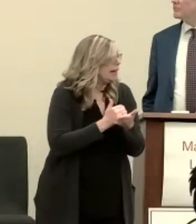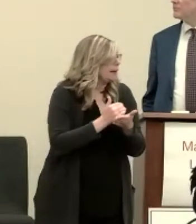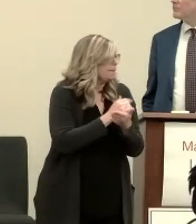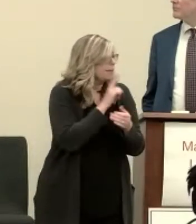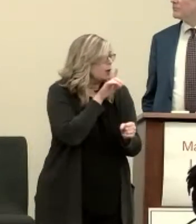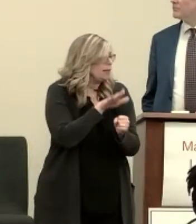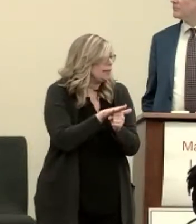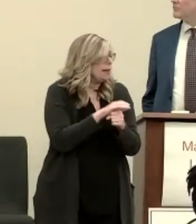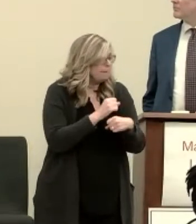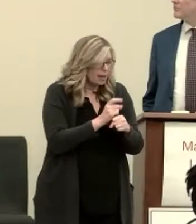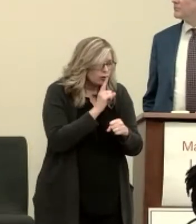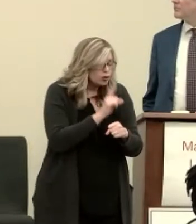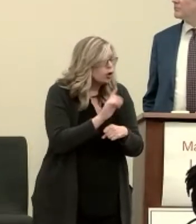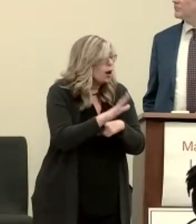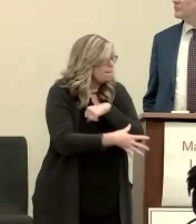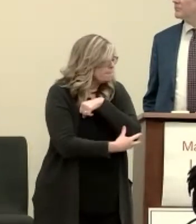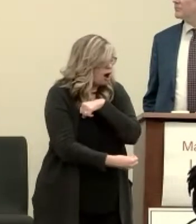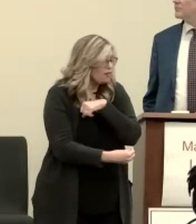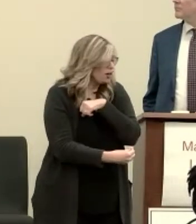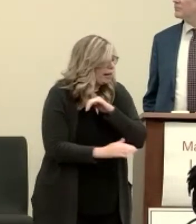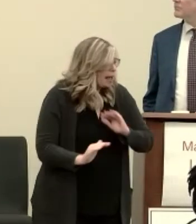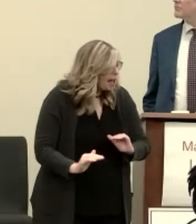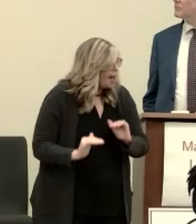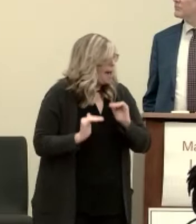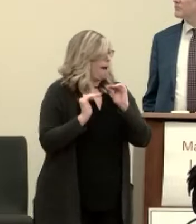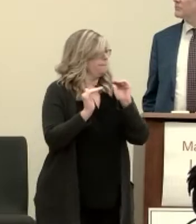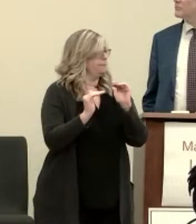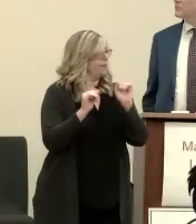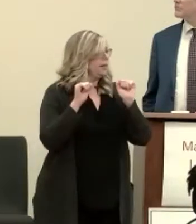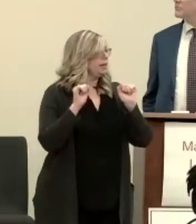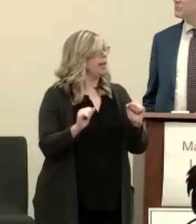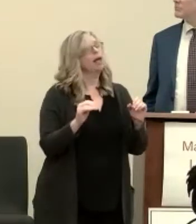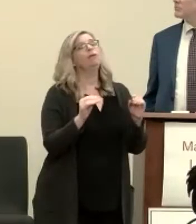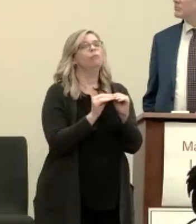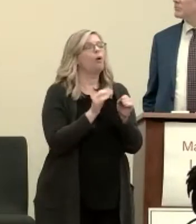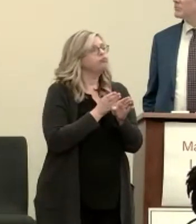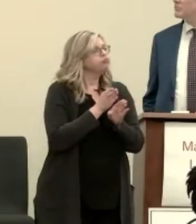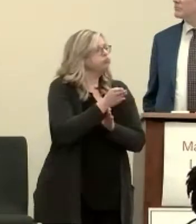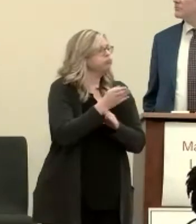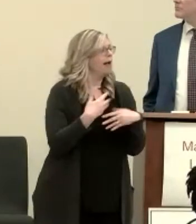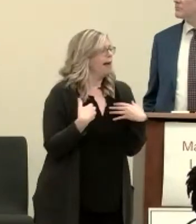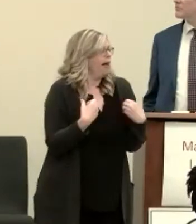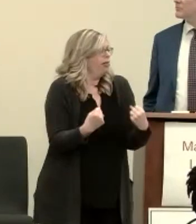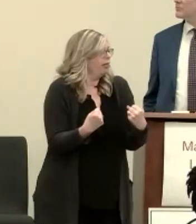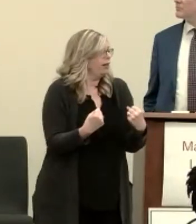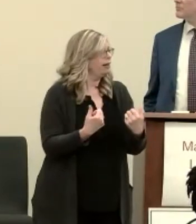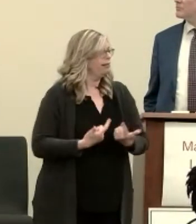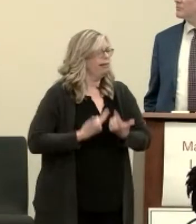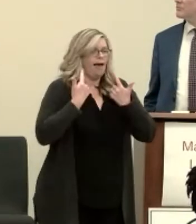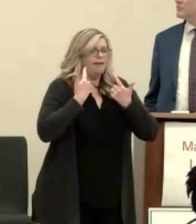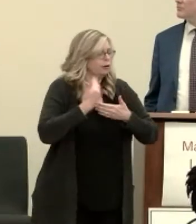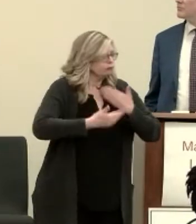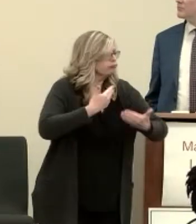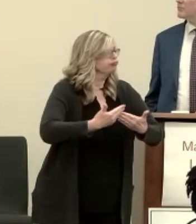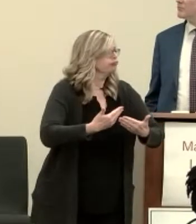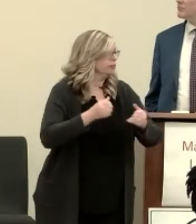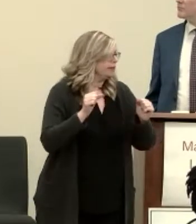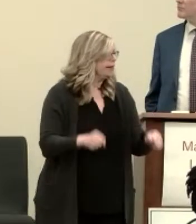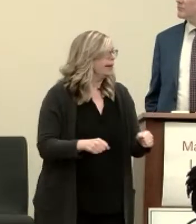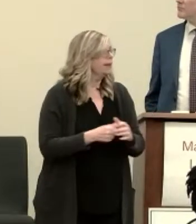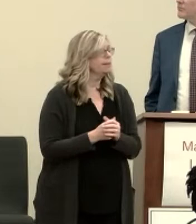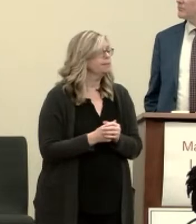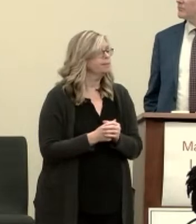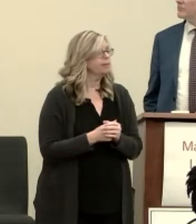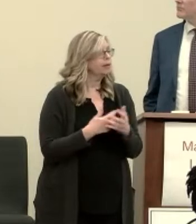they are lifted out of poverty and put on the track to healing and a healthy, fulsome life. We want to reduce